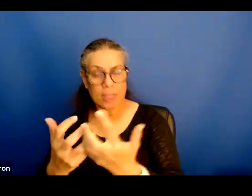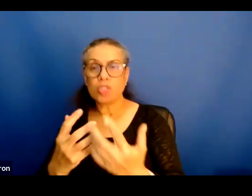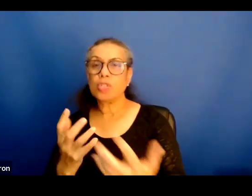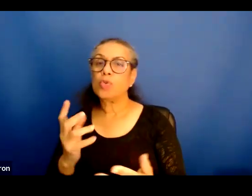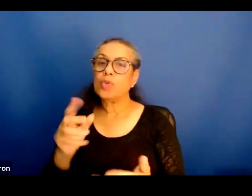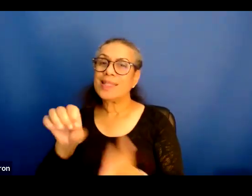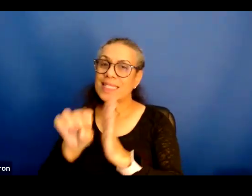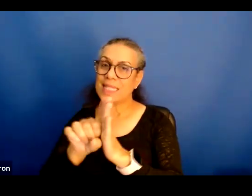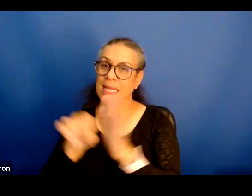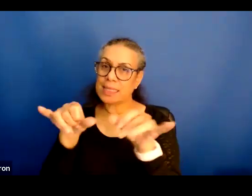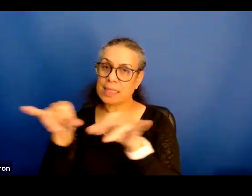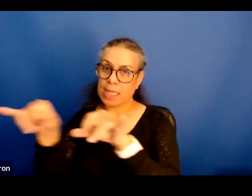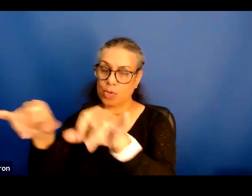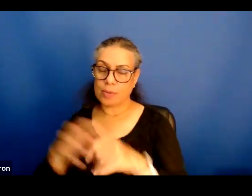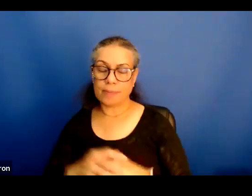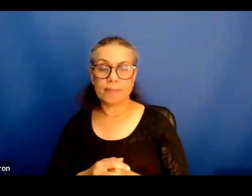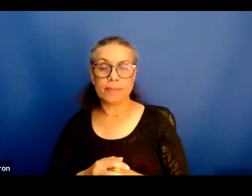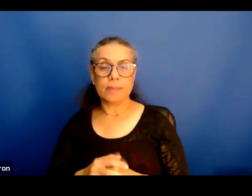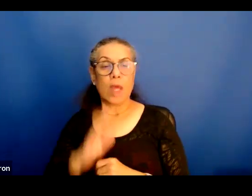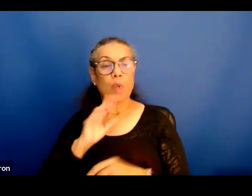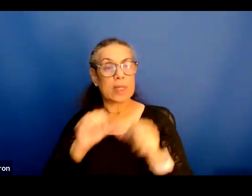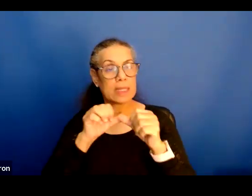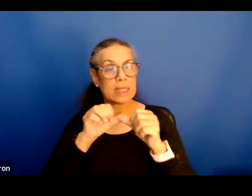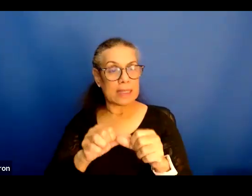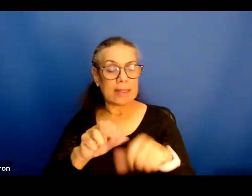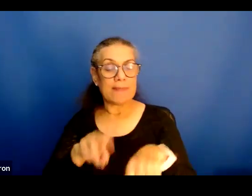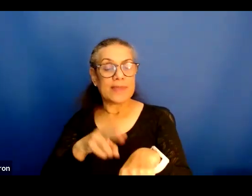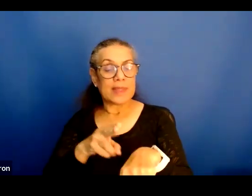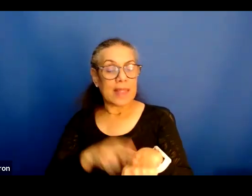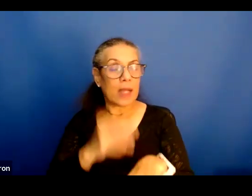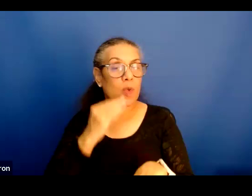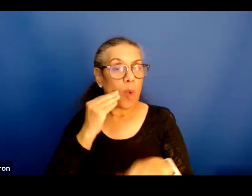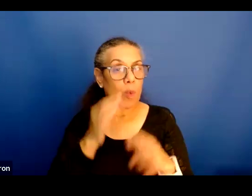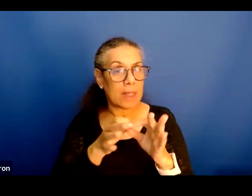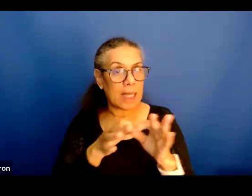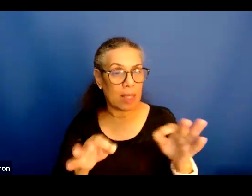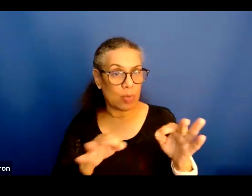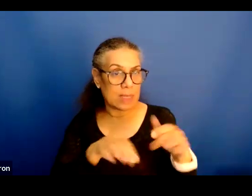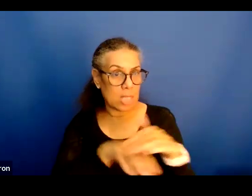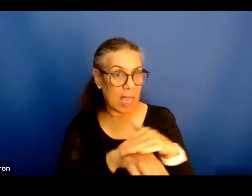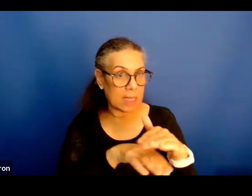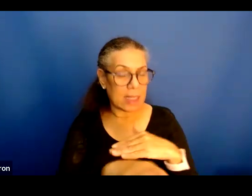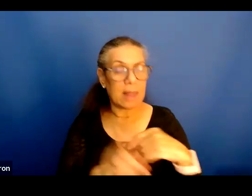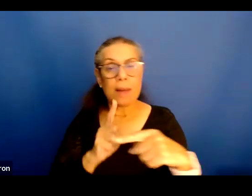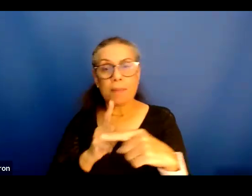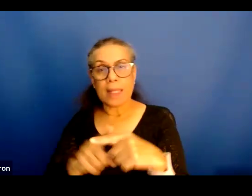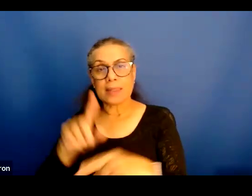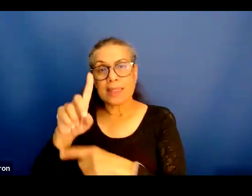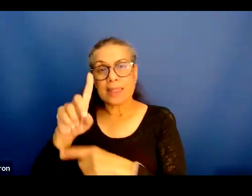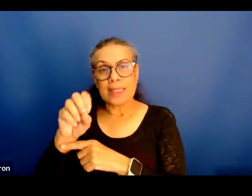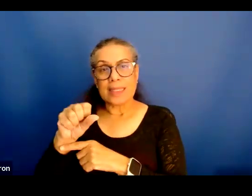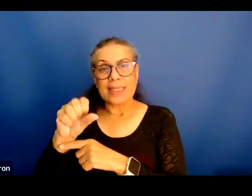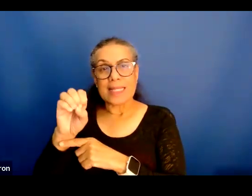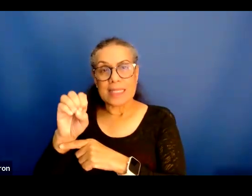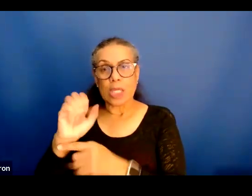standards. We will continue to expand native language access, including additional DESE-approved